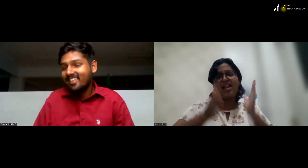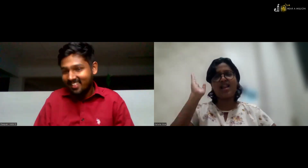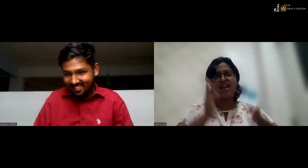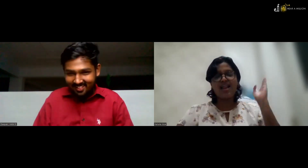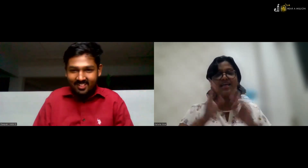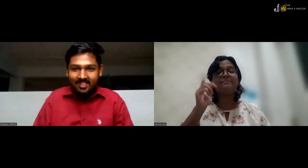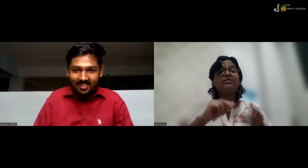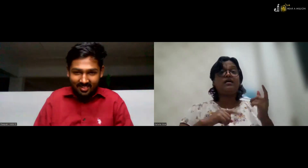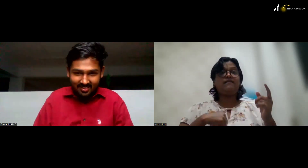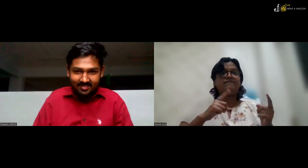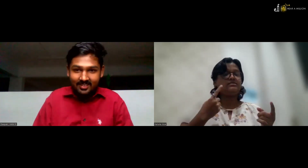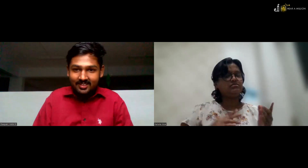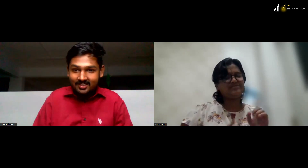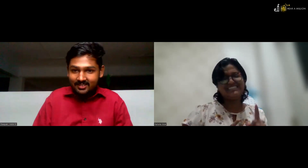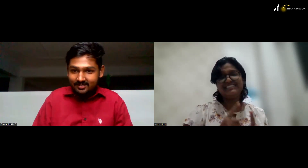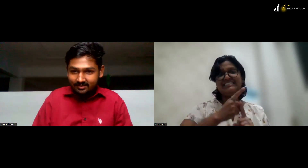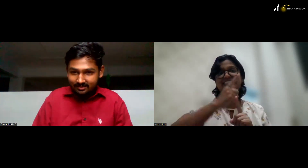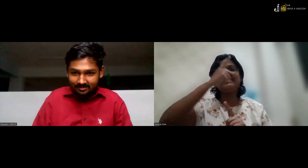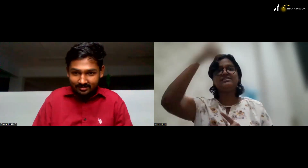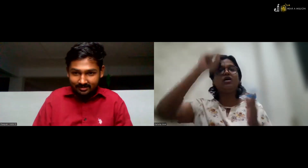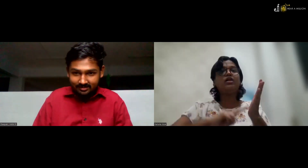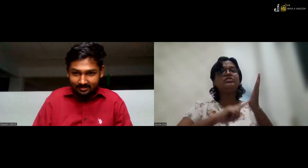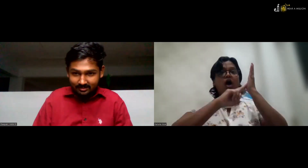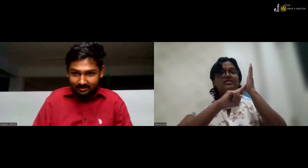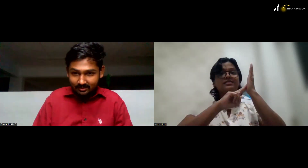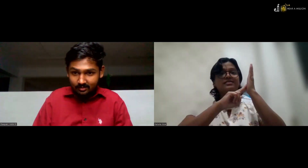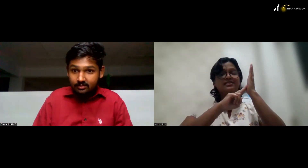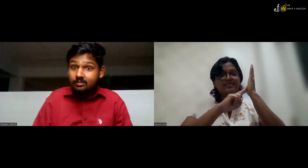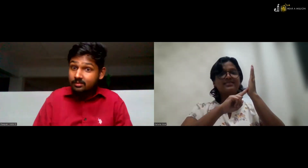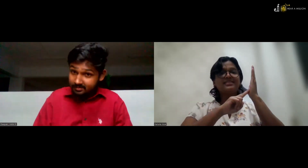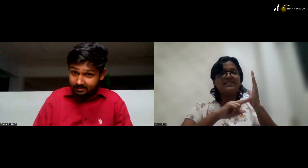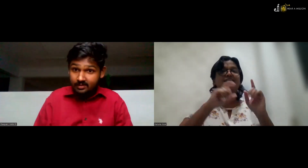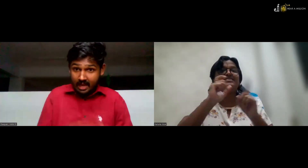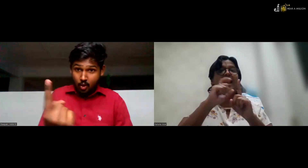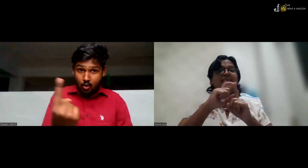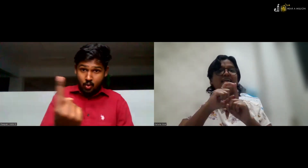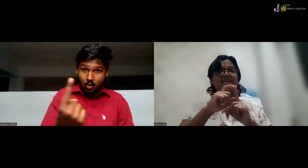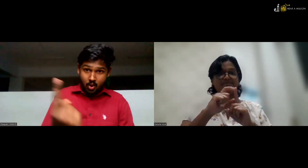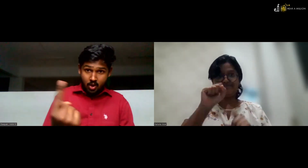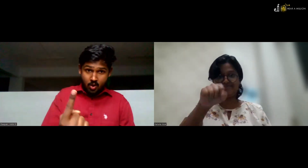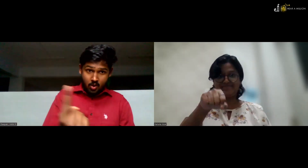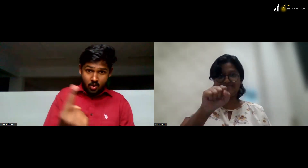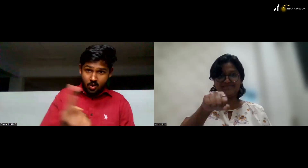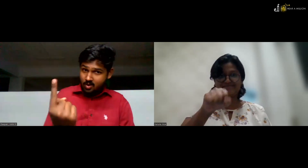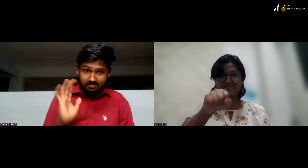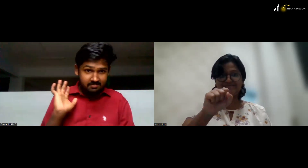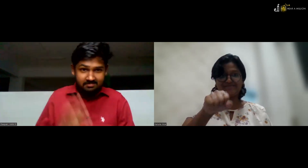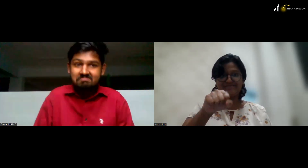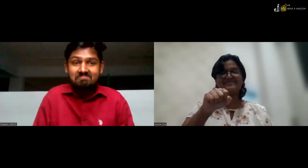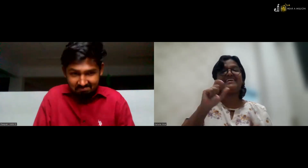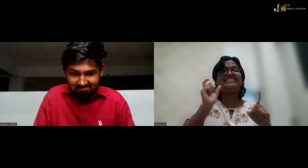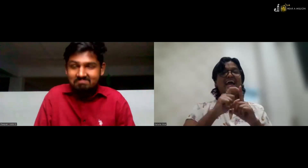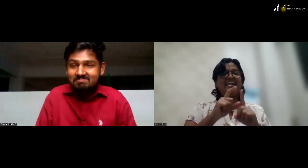yes, I traveled along with her, and I thought that yeah, it would be easier for me. So when I went to north from south